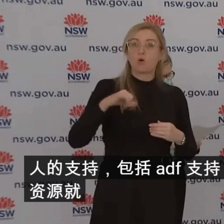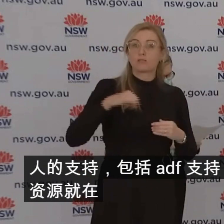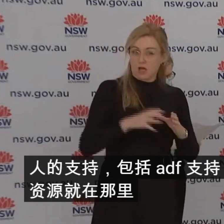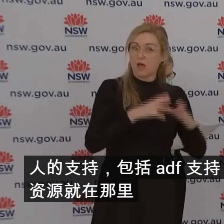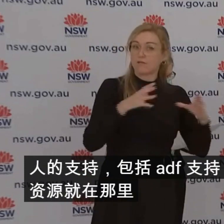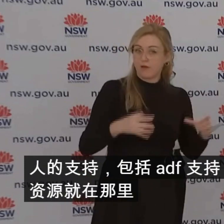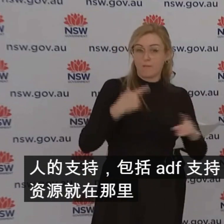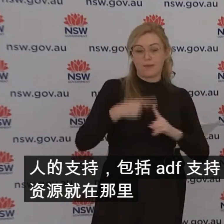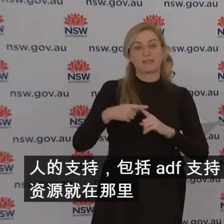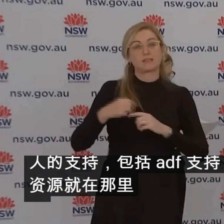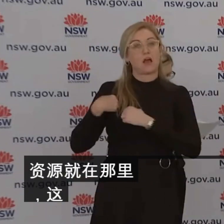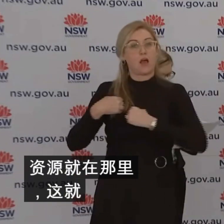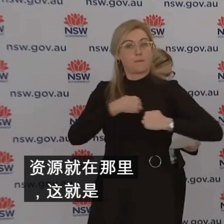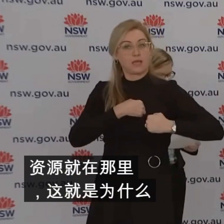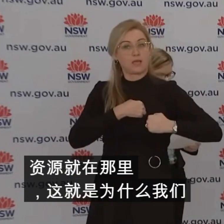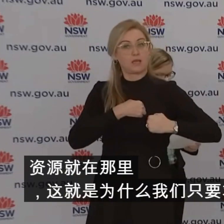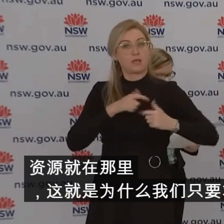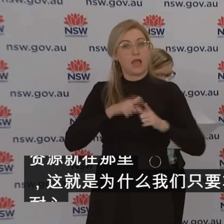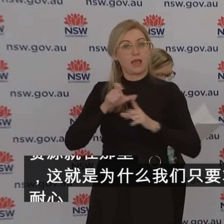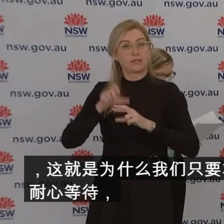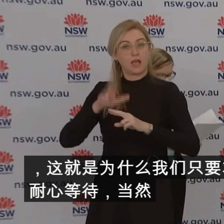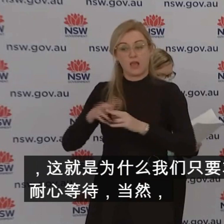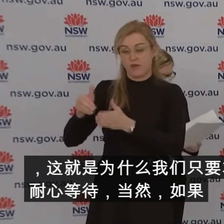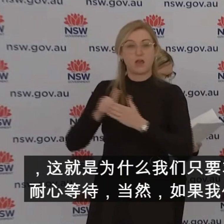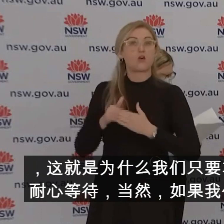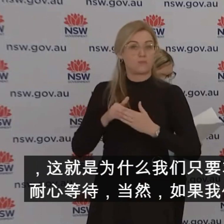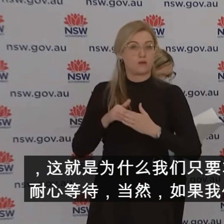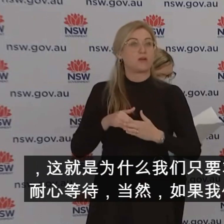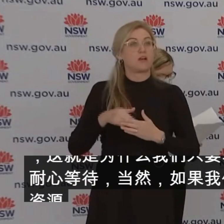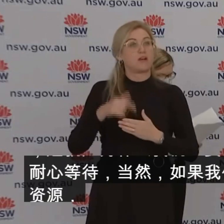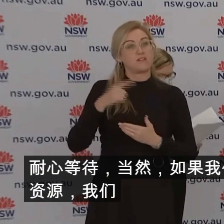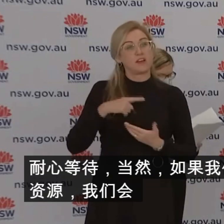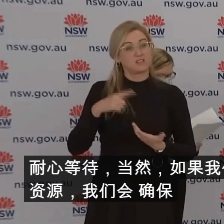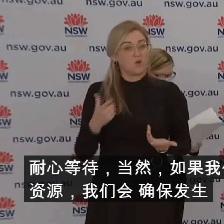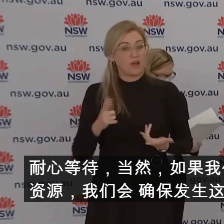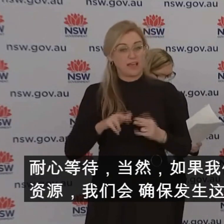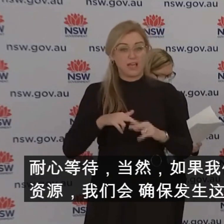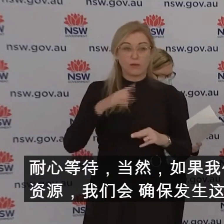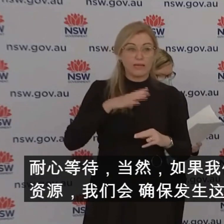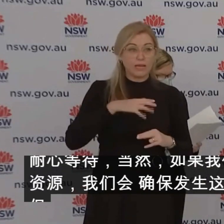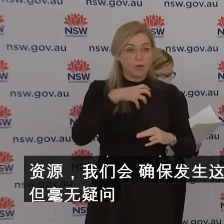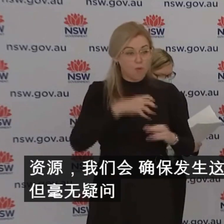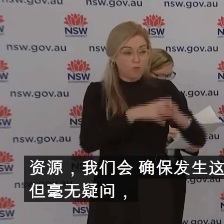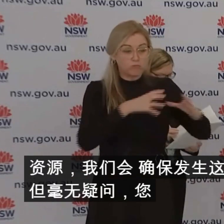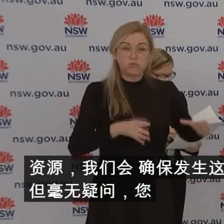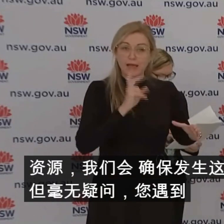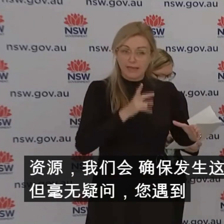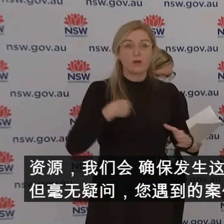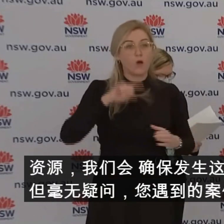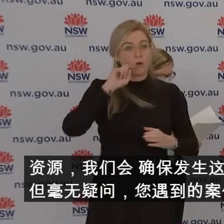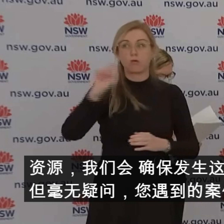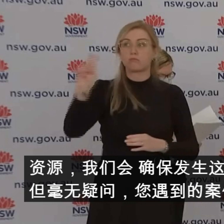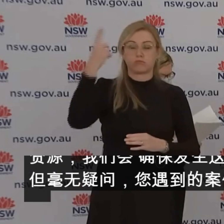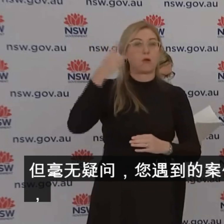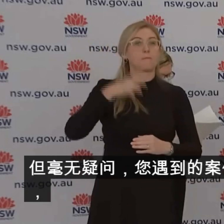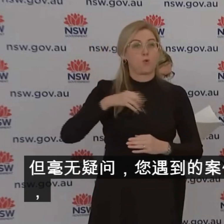the resources are there. And that's why we just ask people to be patient. And of course, if we need further resources, we'll make sure that happens. But there's no doubt the